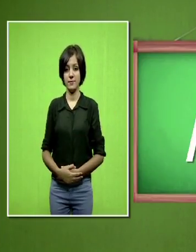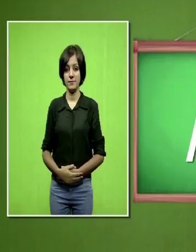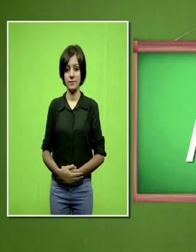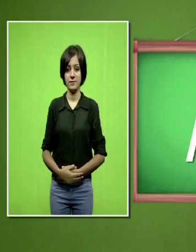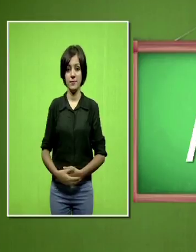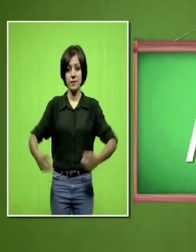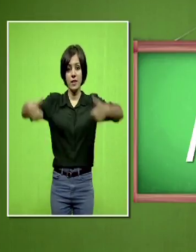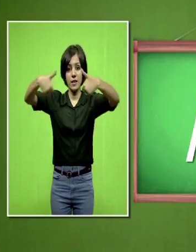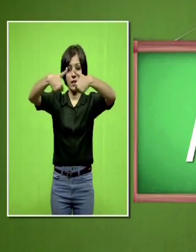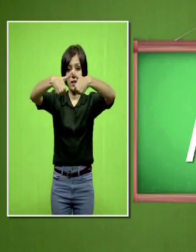A,